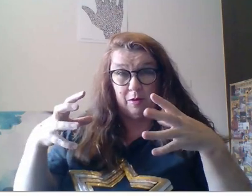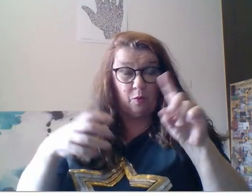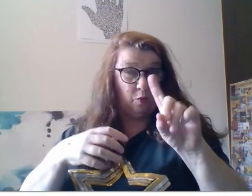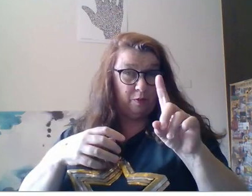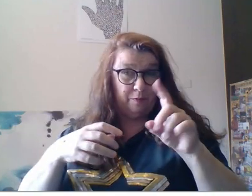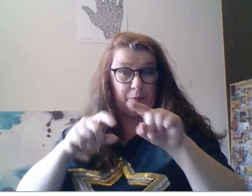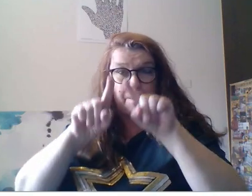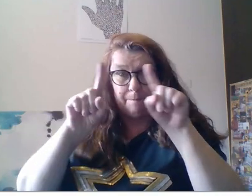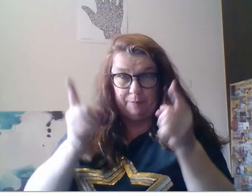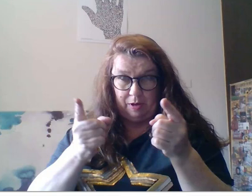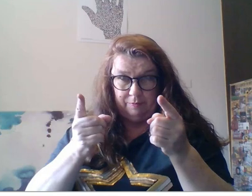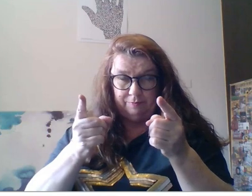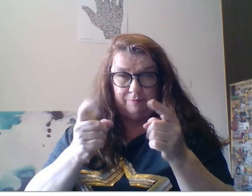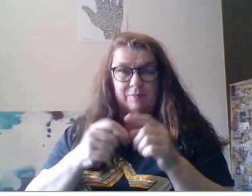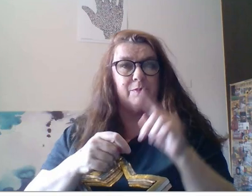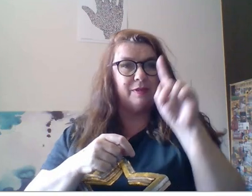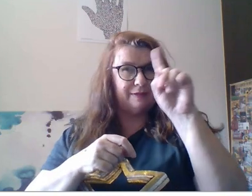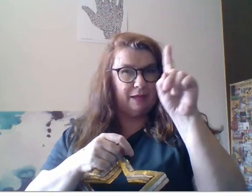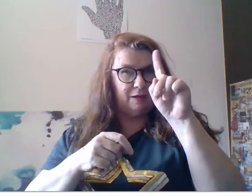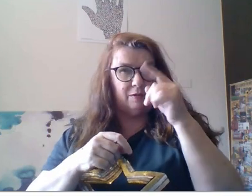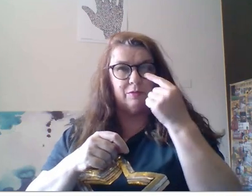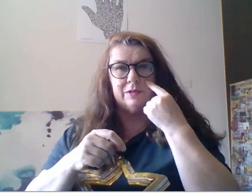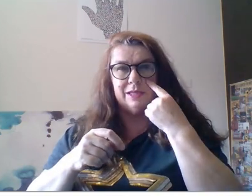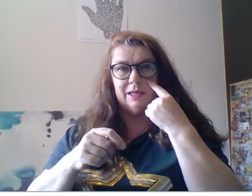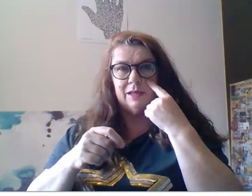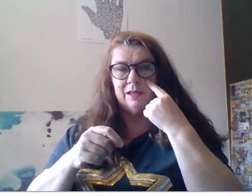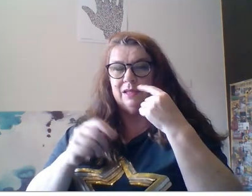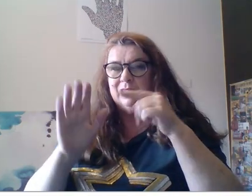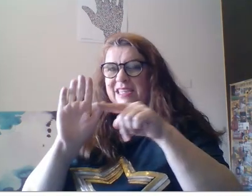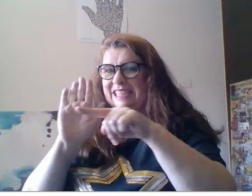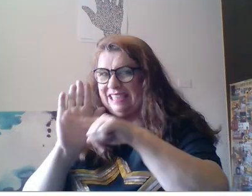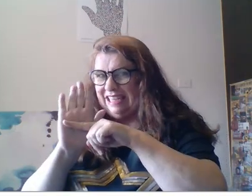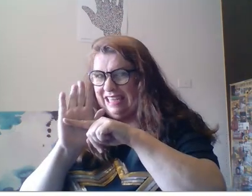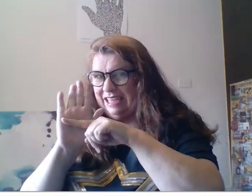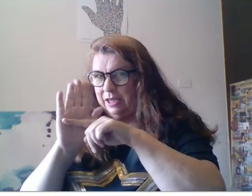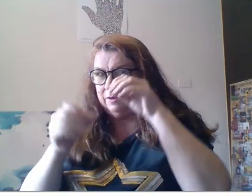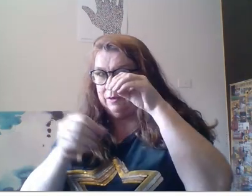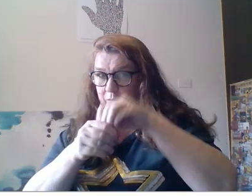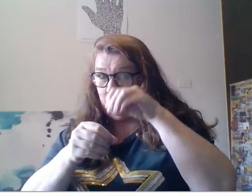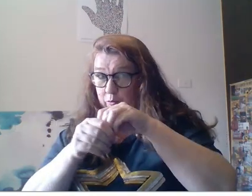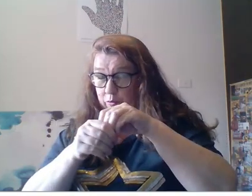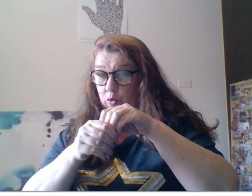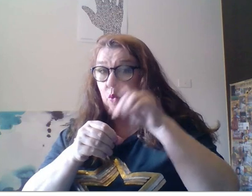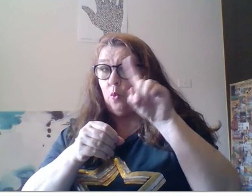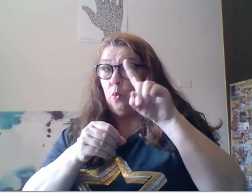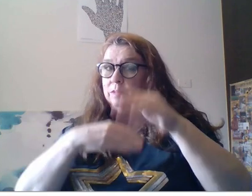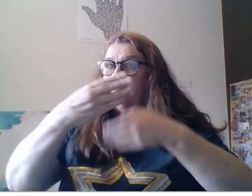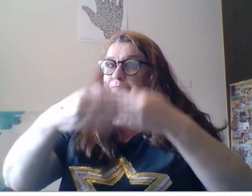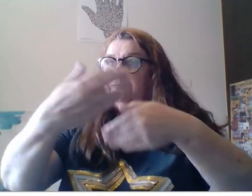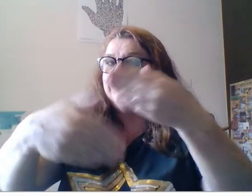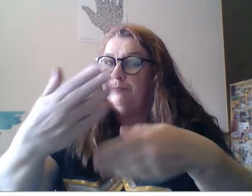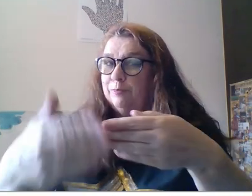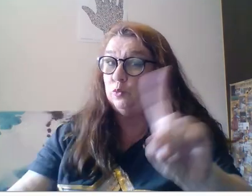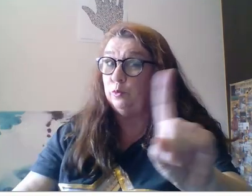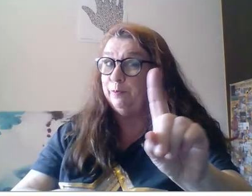okay expand expand the brackets so now let's have a look at what we're going to see we're going to have some negatives involved